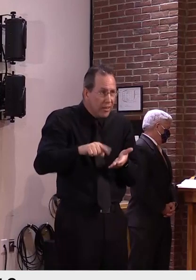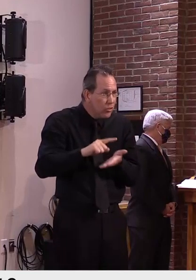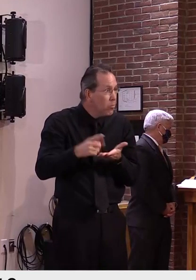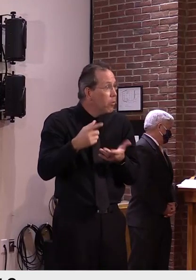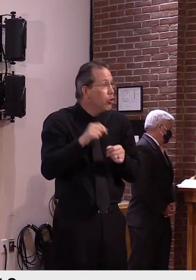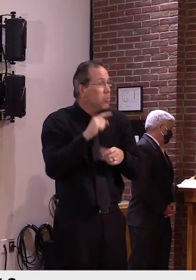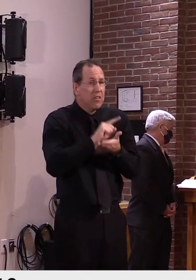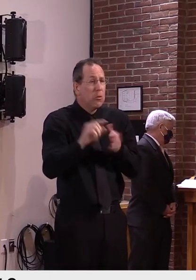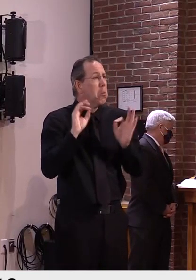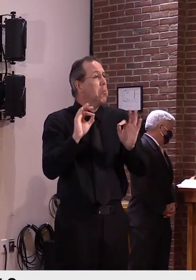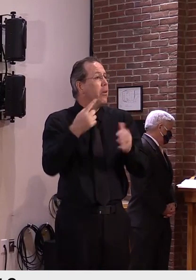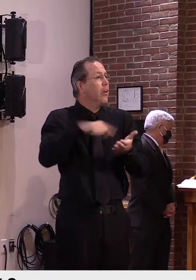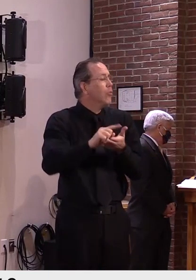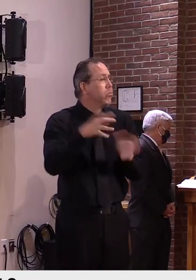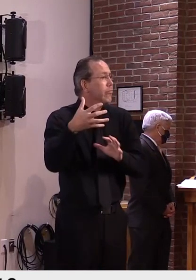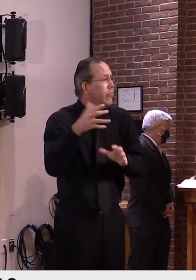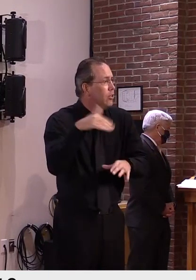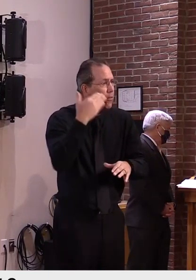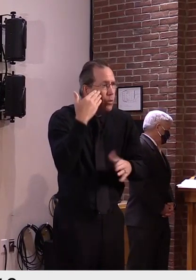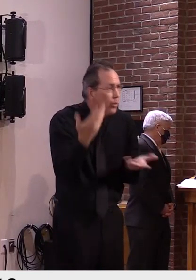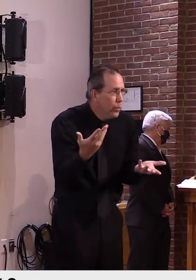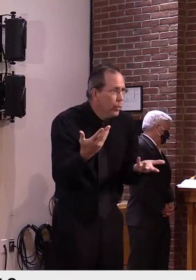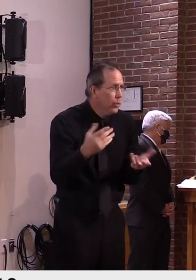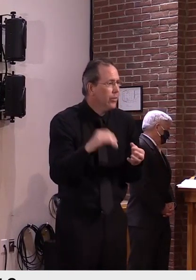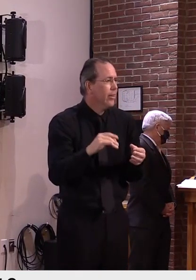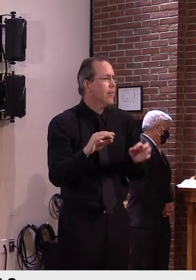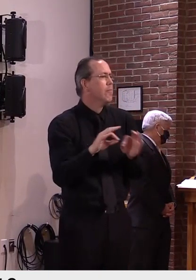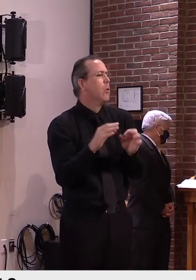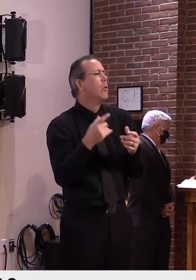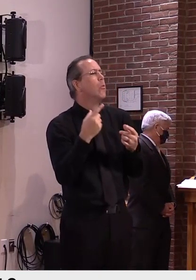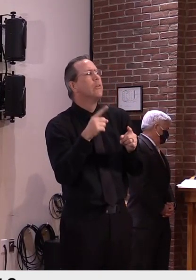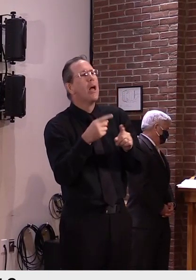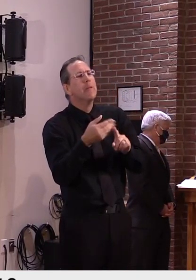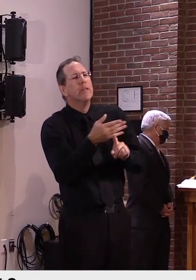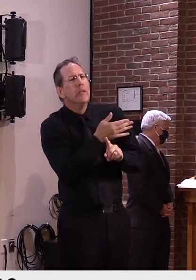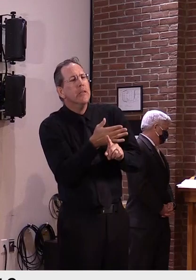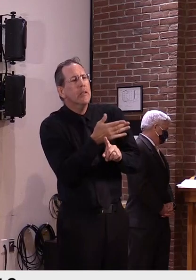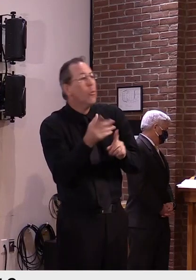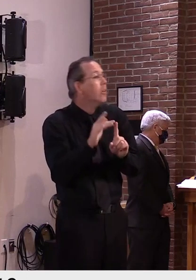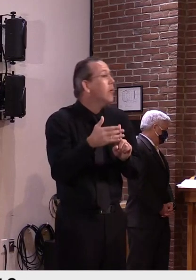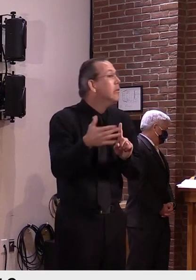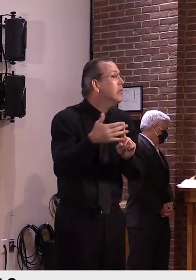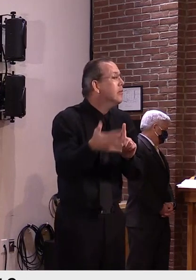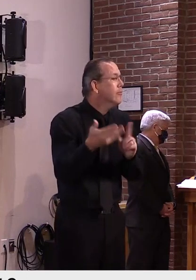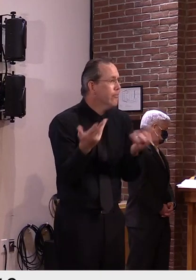And we need to clearly watch the trends just to be ahead of that game.